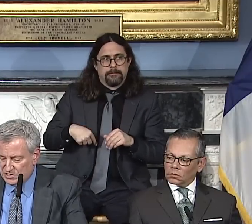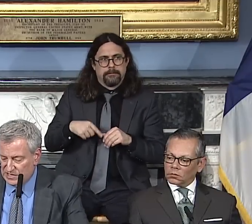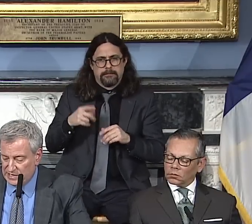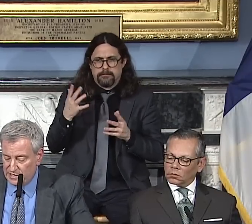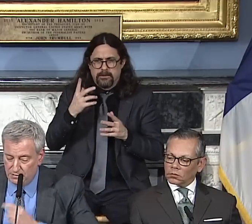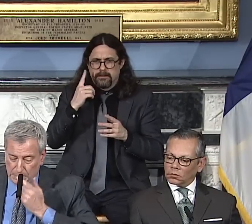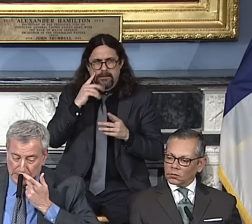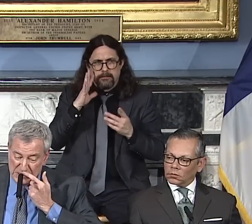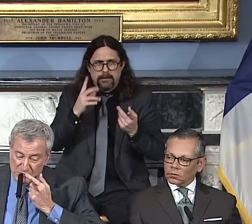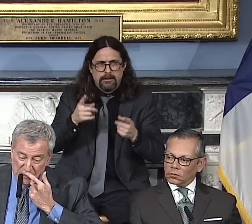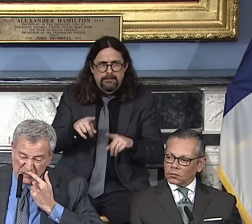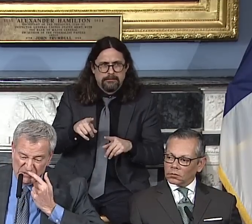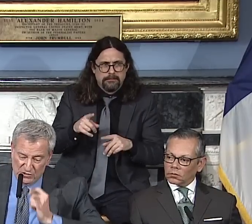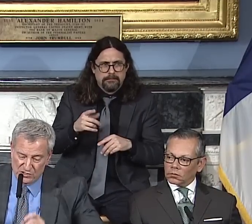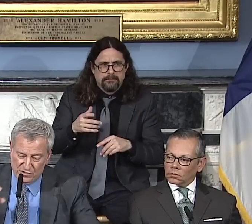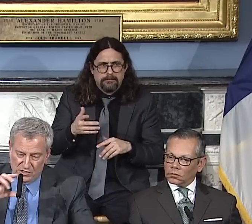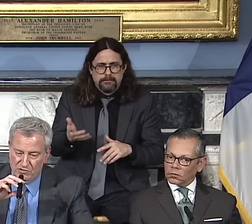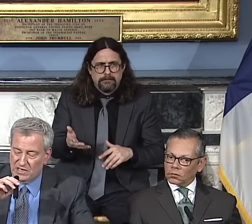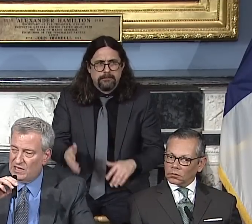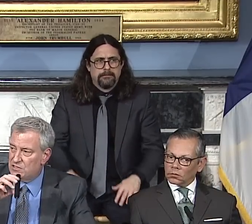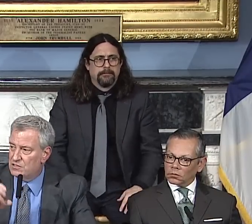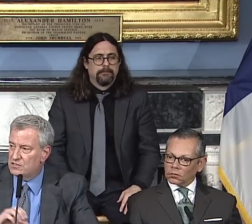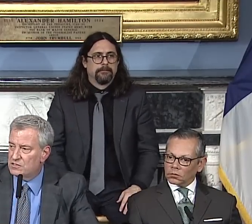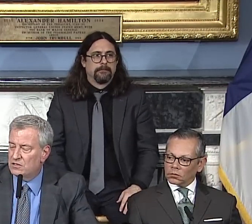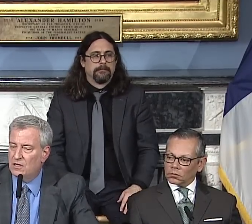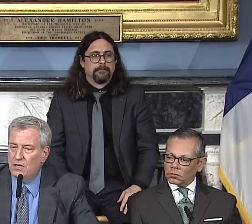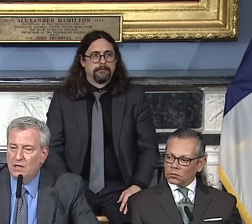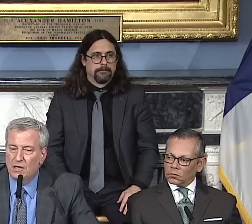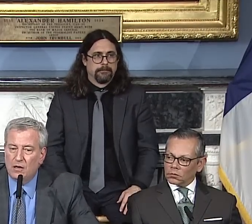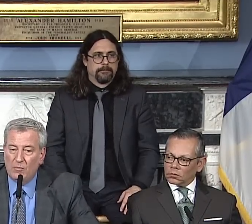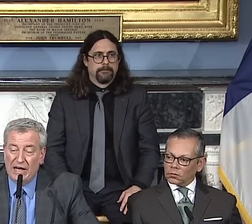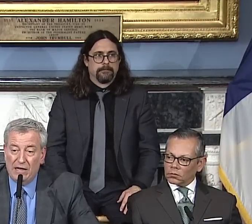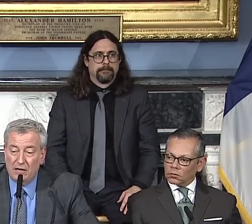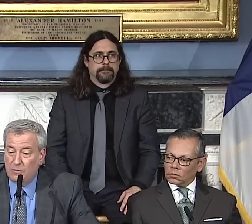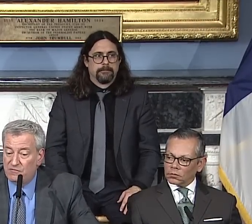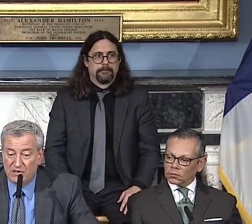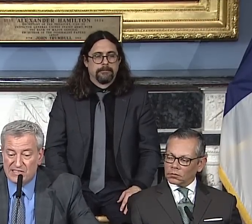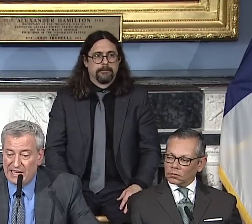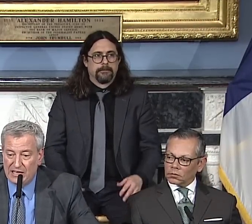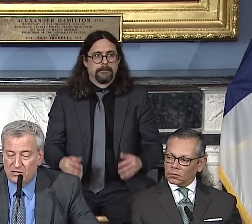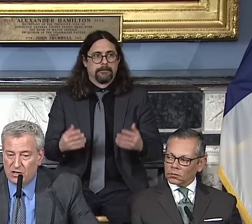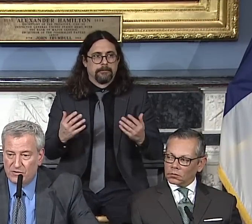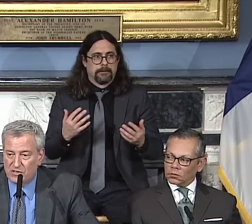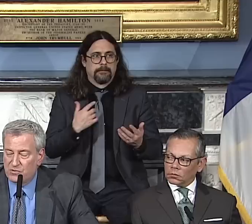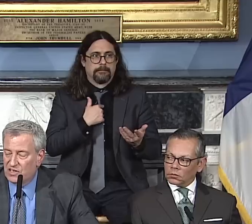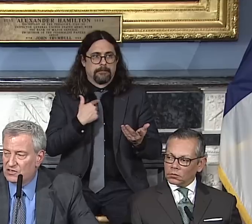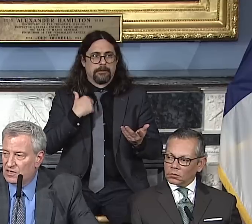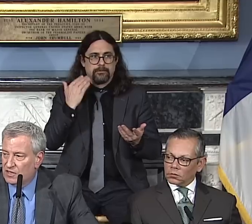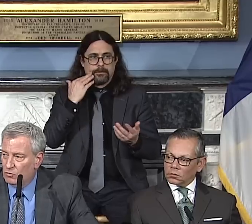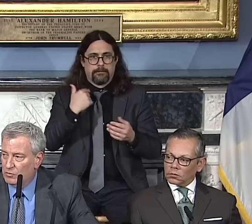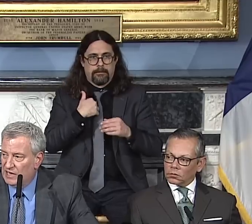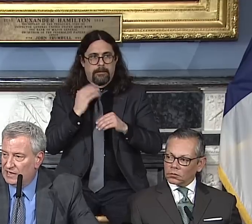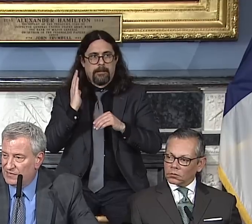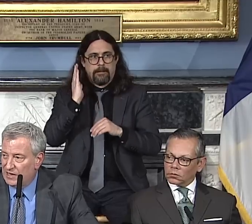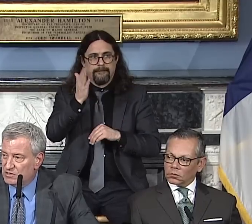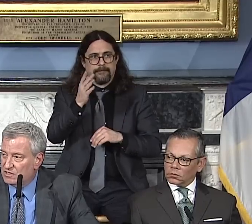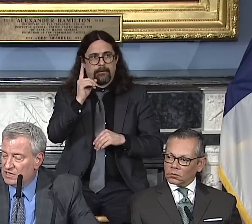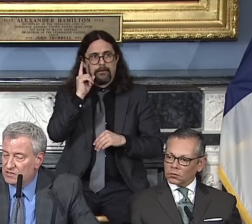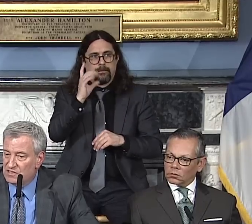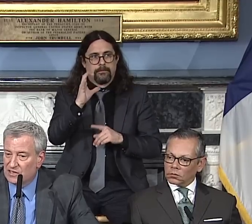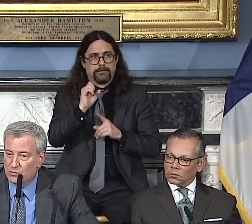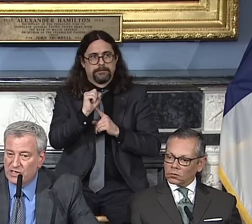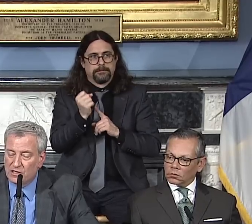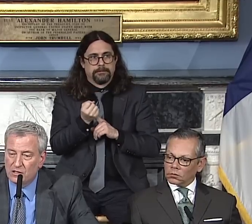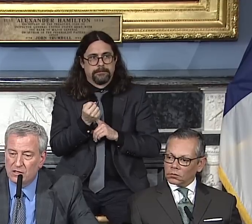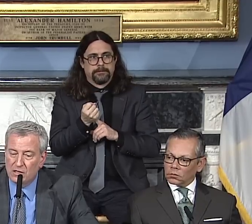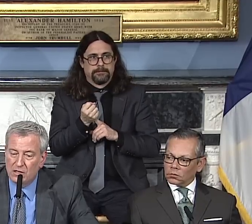can now say, as we're on the verge of 100 cases, I'm very sad to offer this prediction. I think we'll be at 1,000